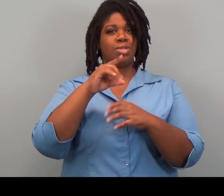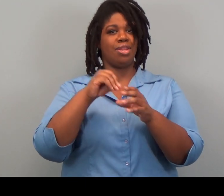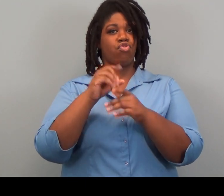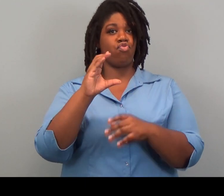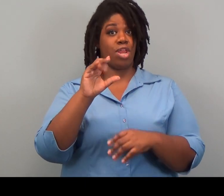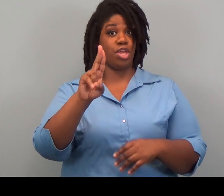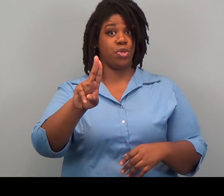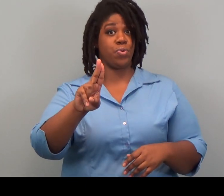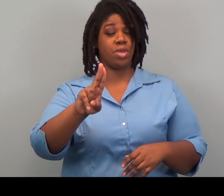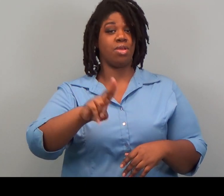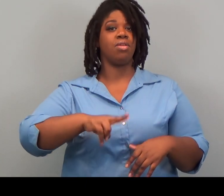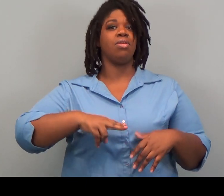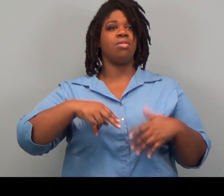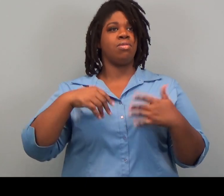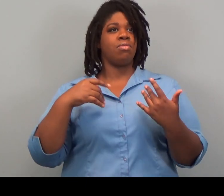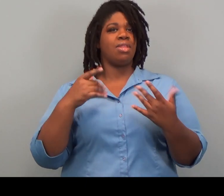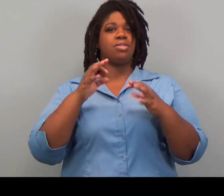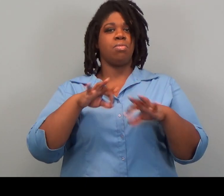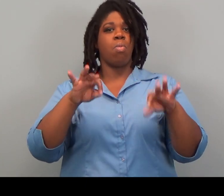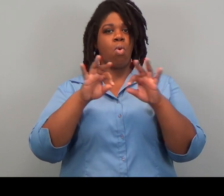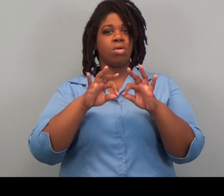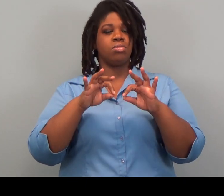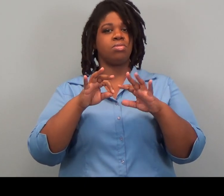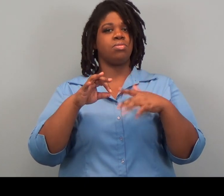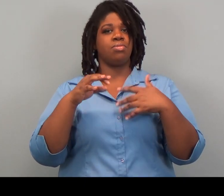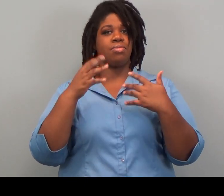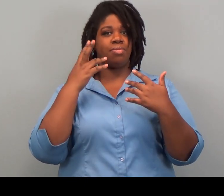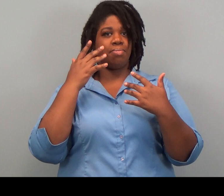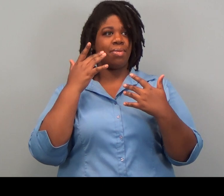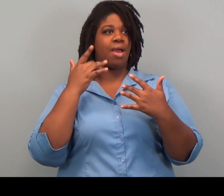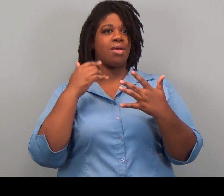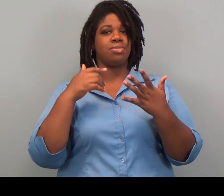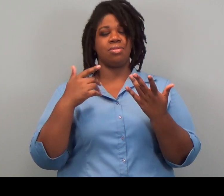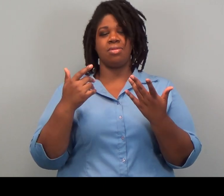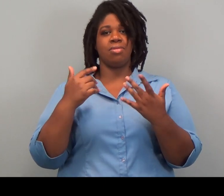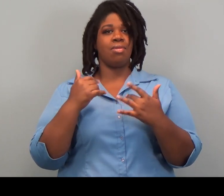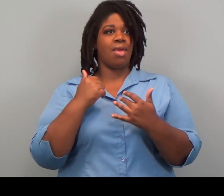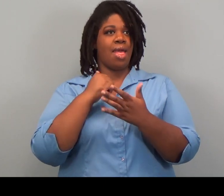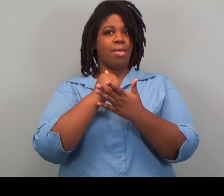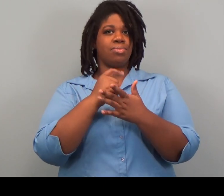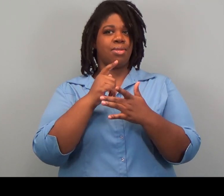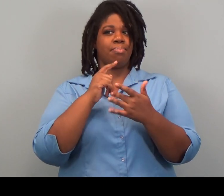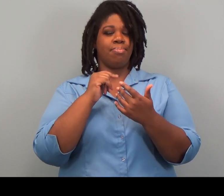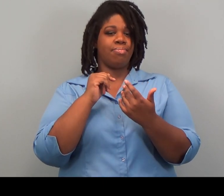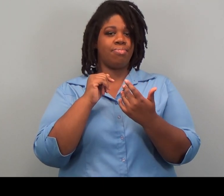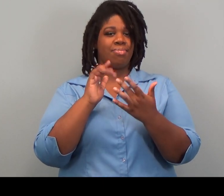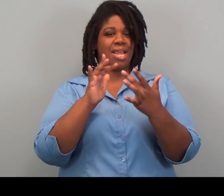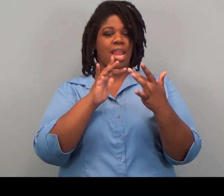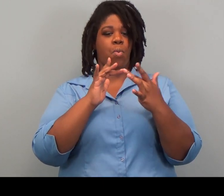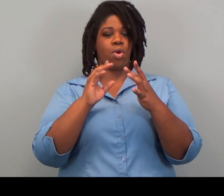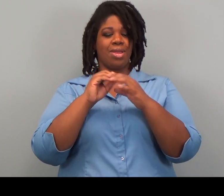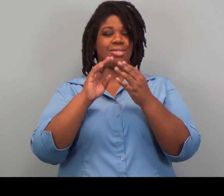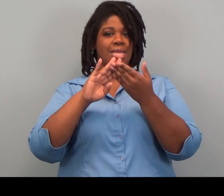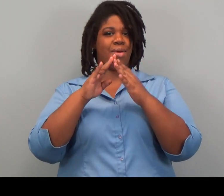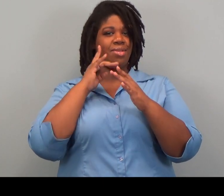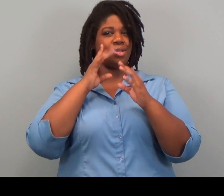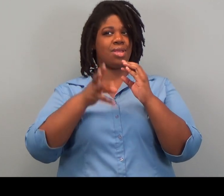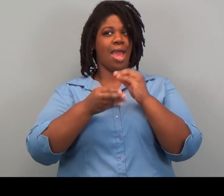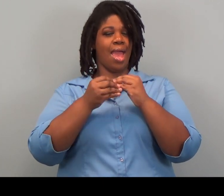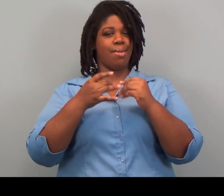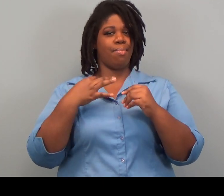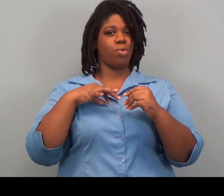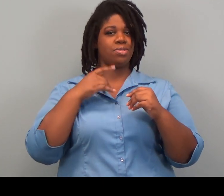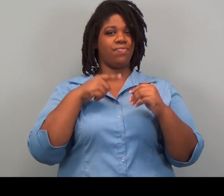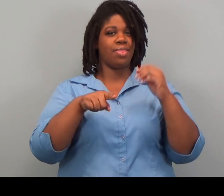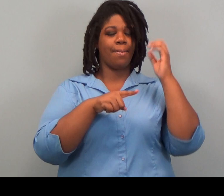social capital and networks in town. So I think that's just sort of an added bonus. Some of the other work we